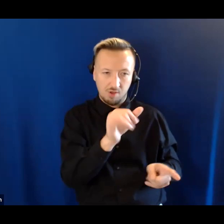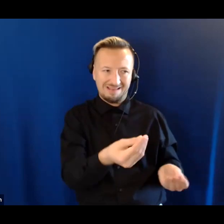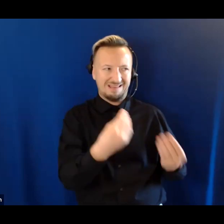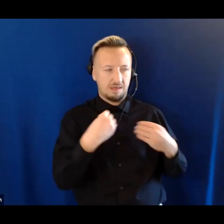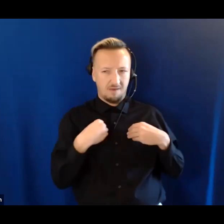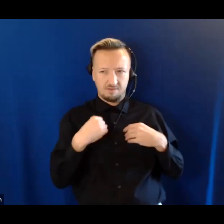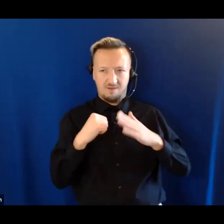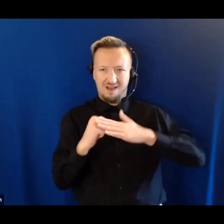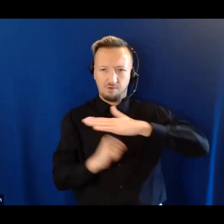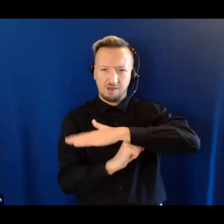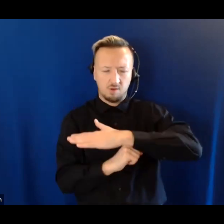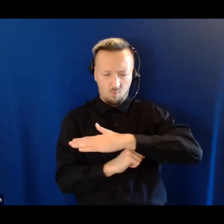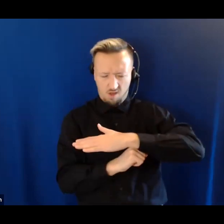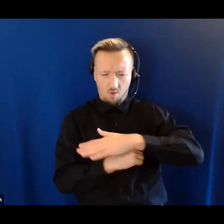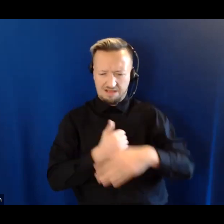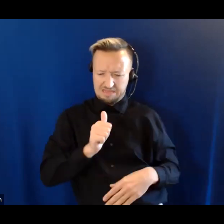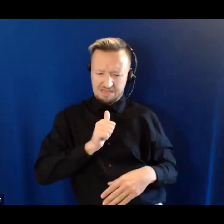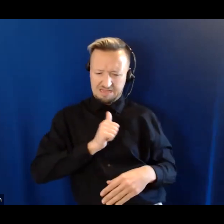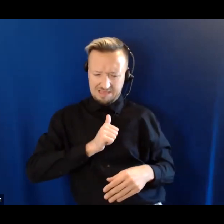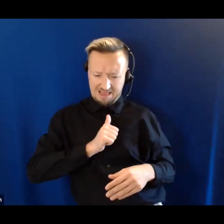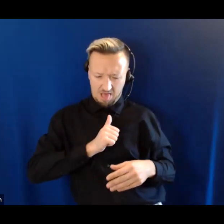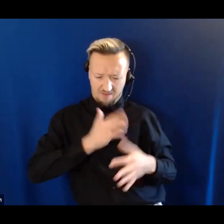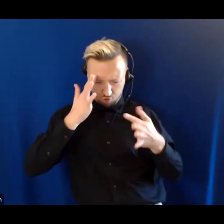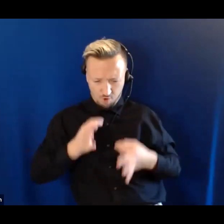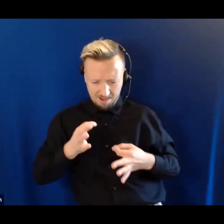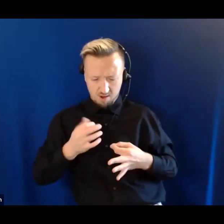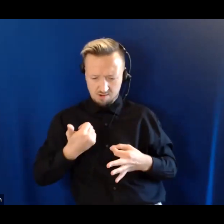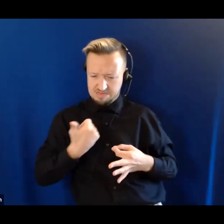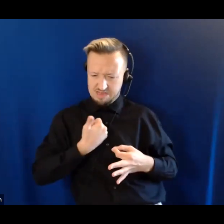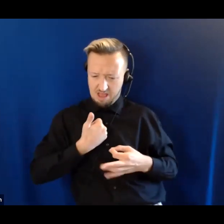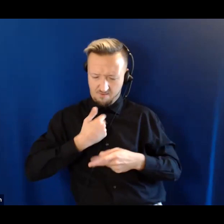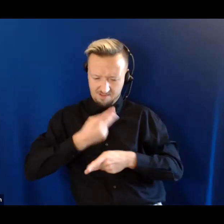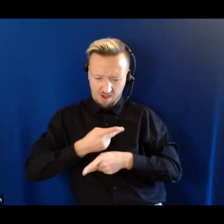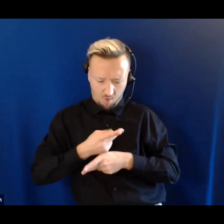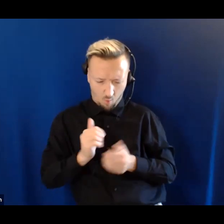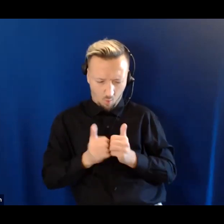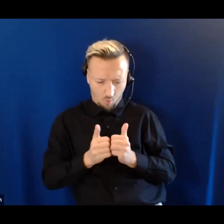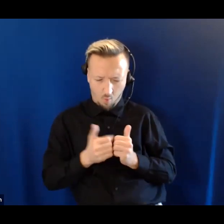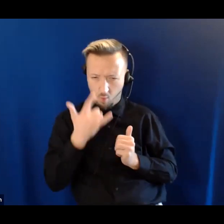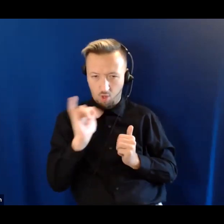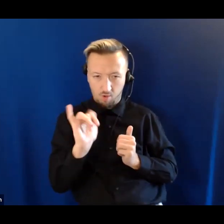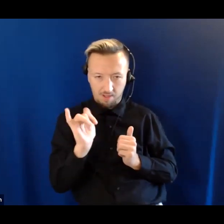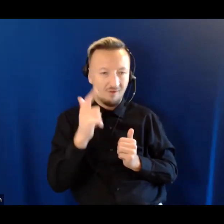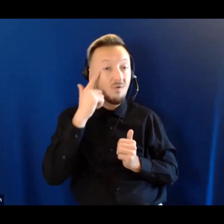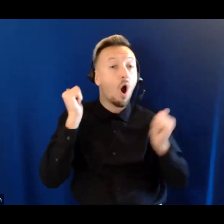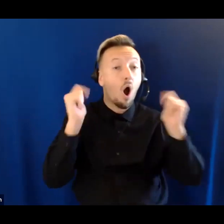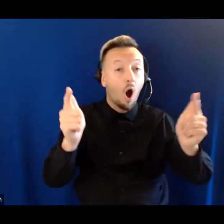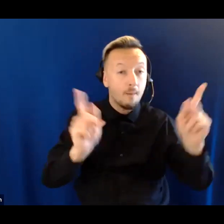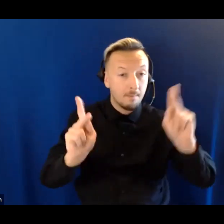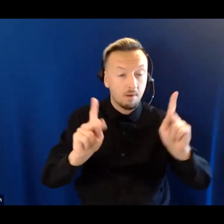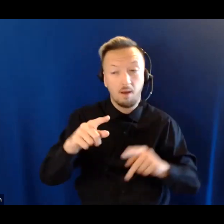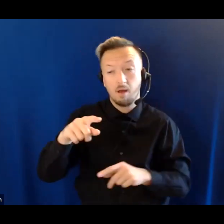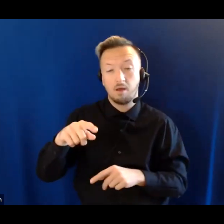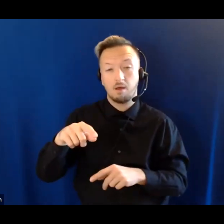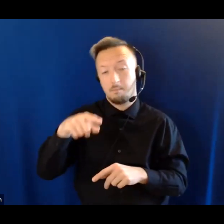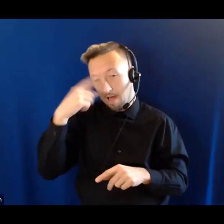what self-determination looks for all groups of folks, including disabled people. So telling like a more accurate